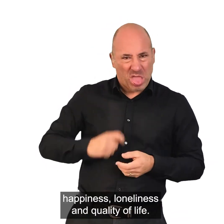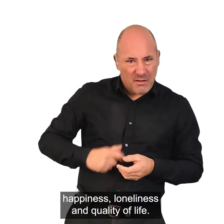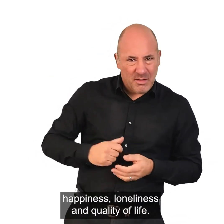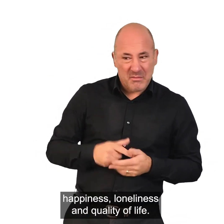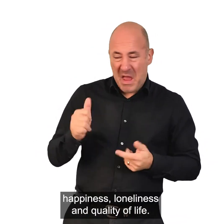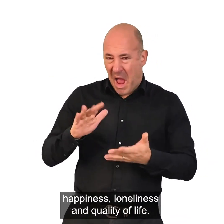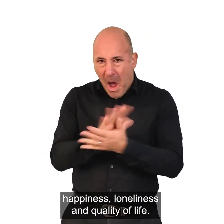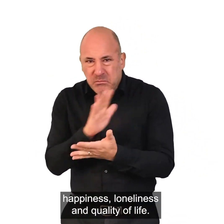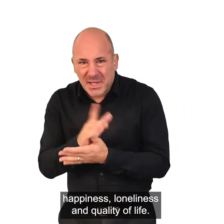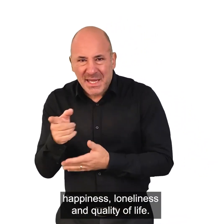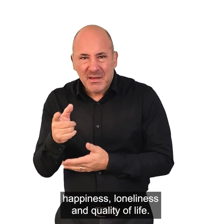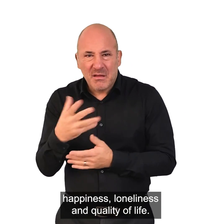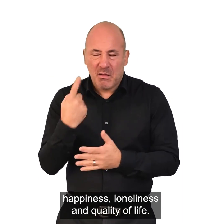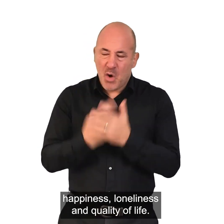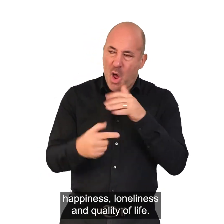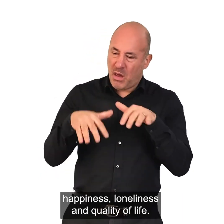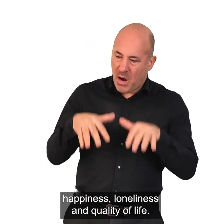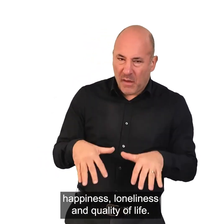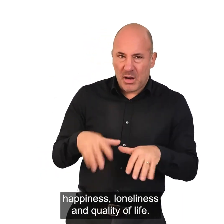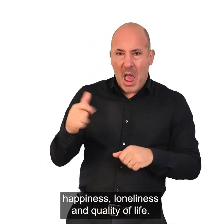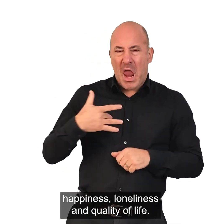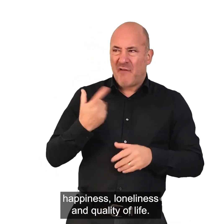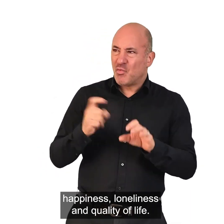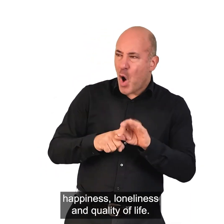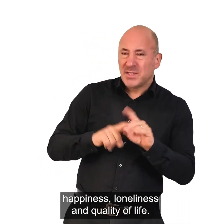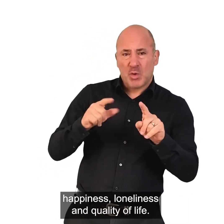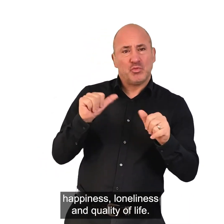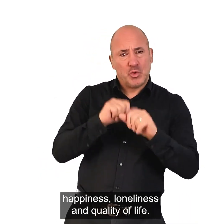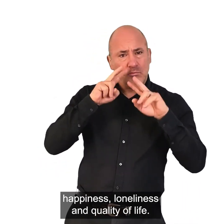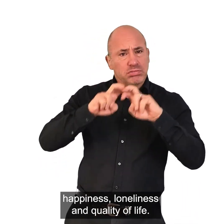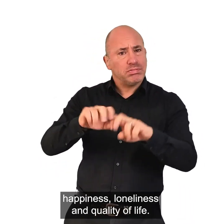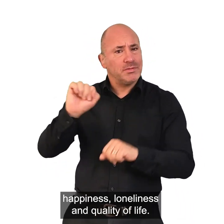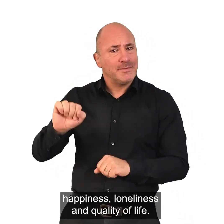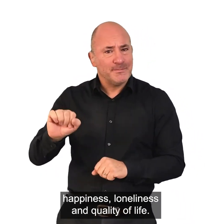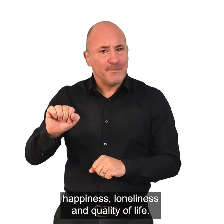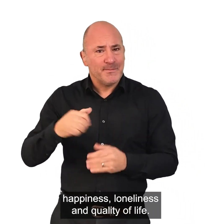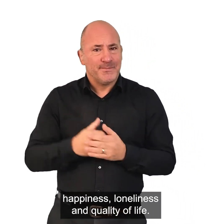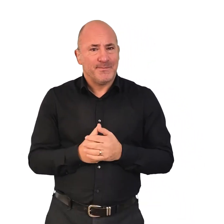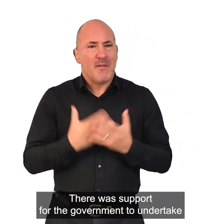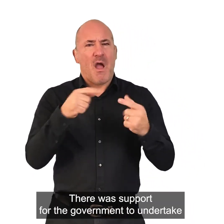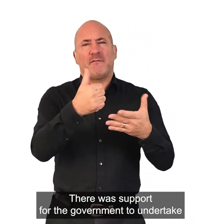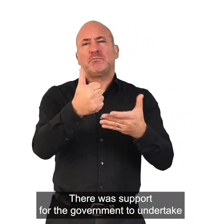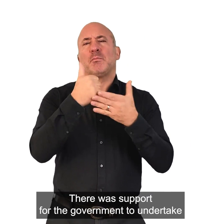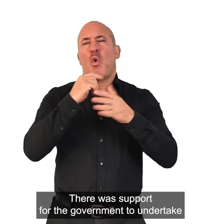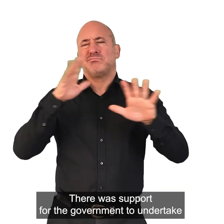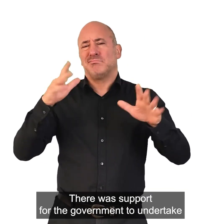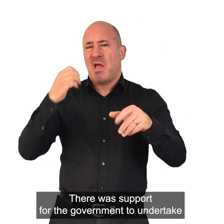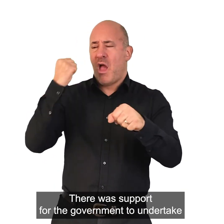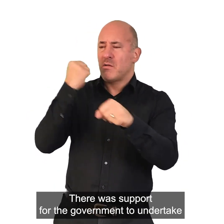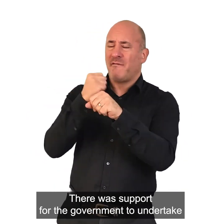happiness, loneliness, and quality of life. There was support for the